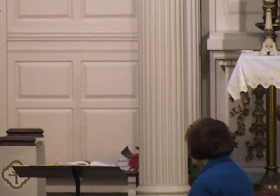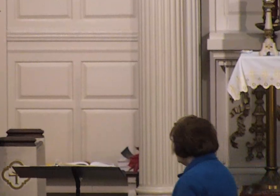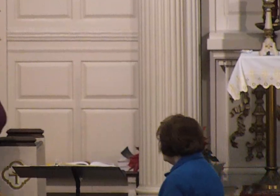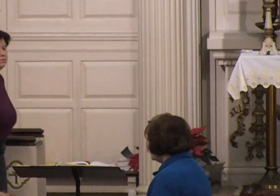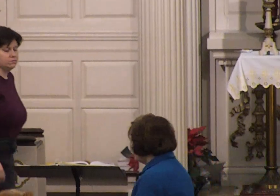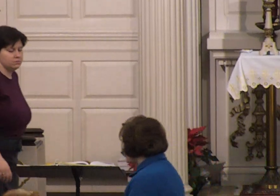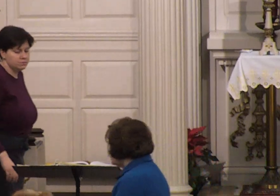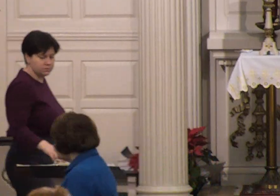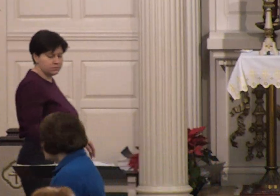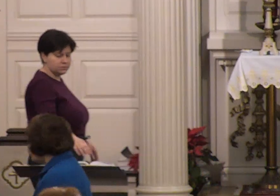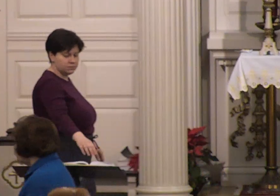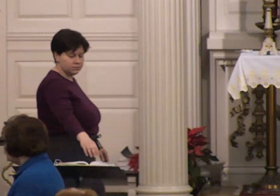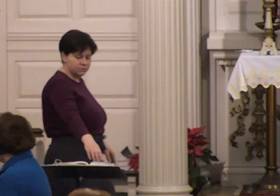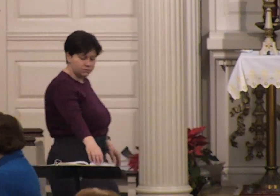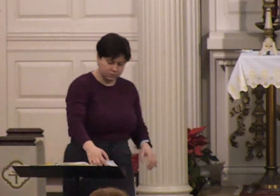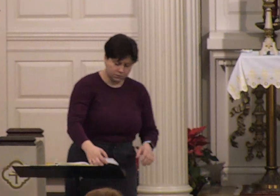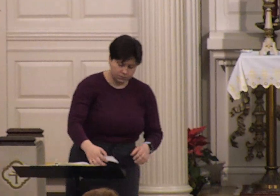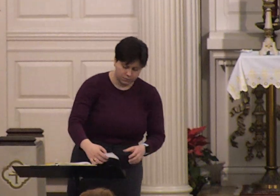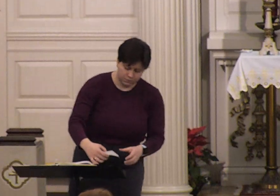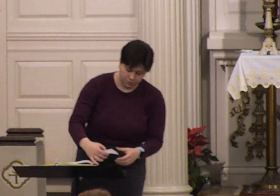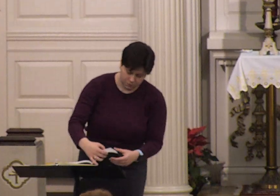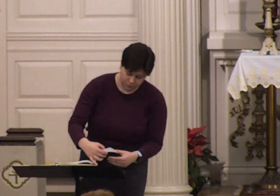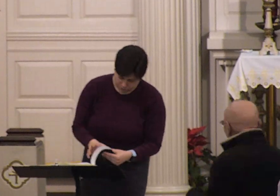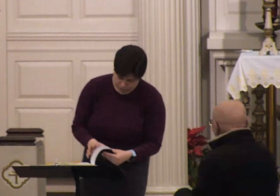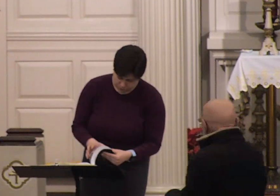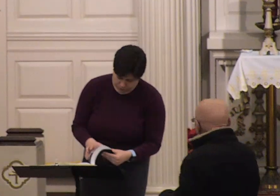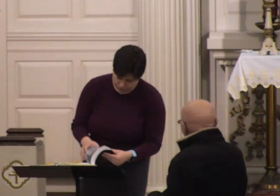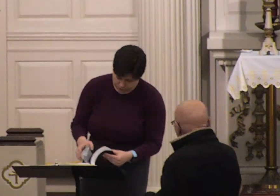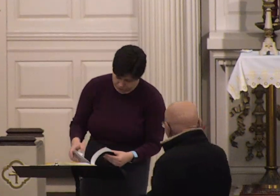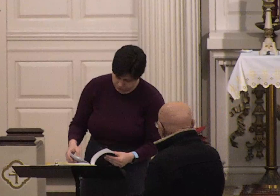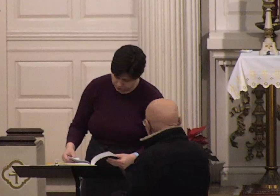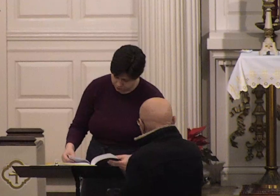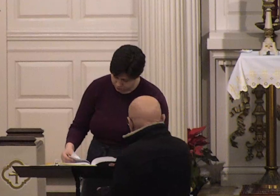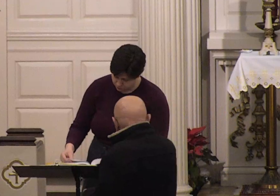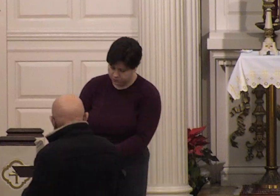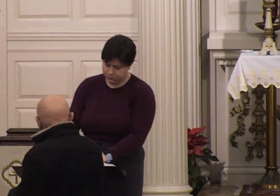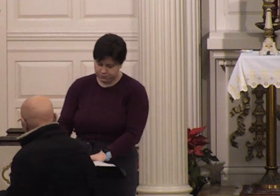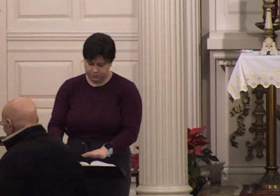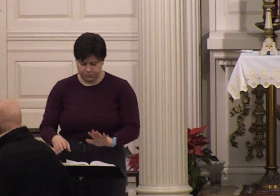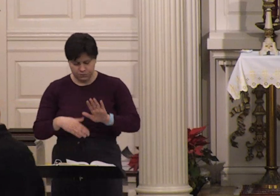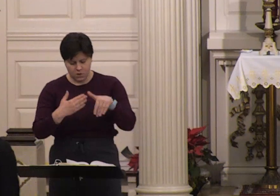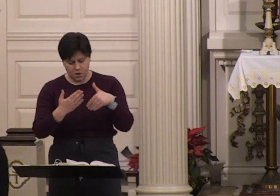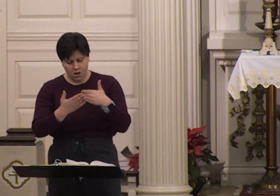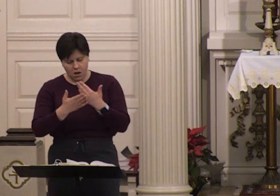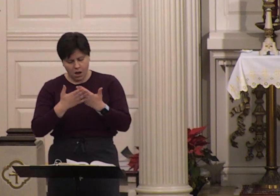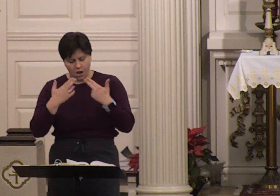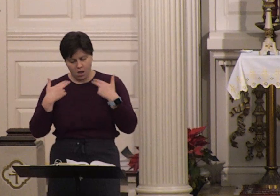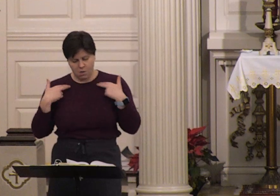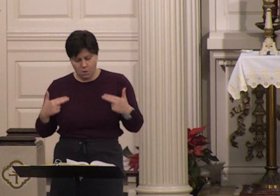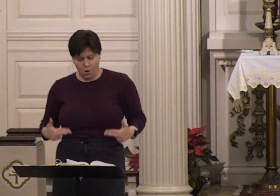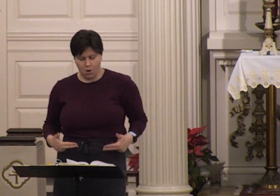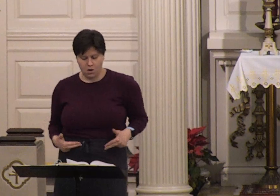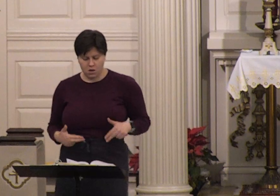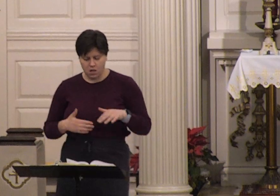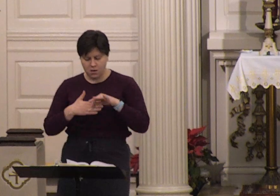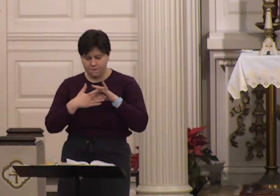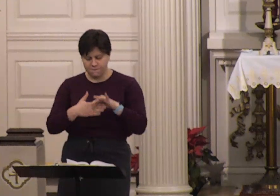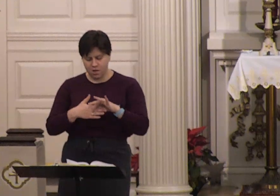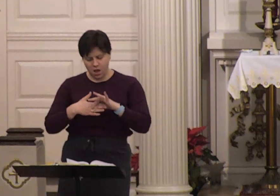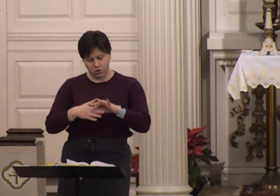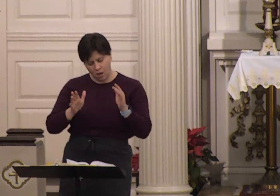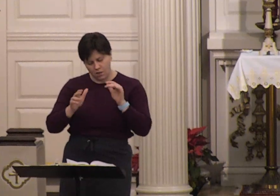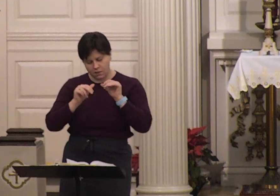and trembling stand. Ponder nothing earthly